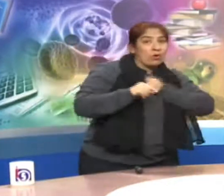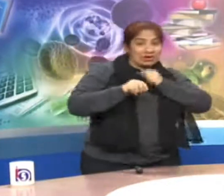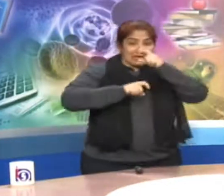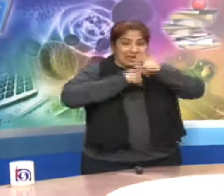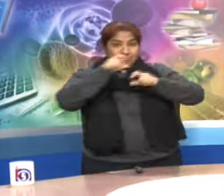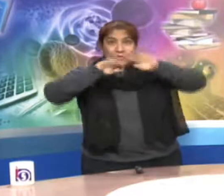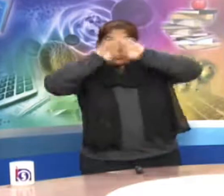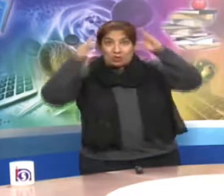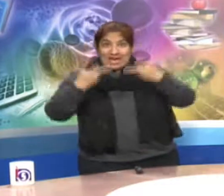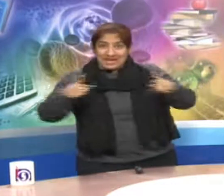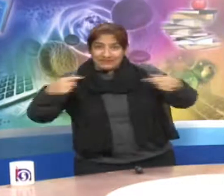very important